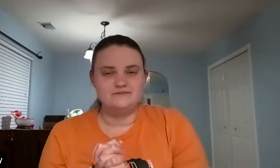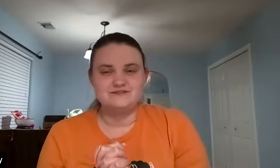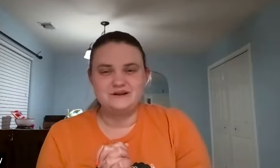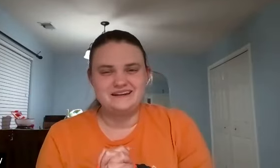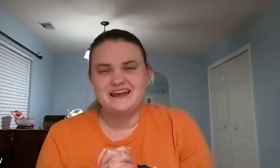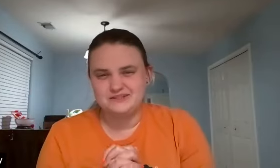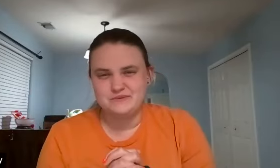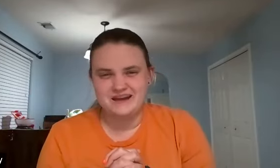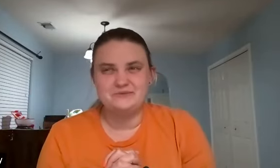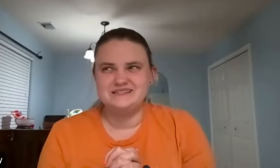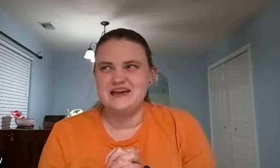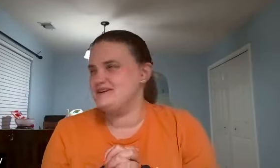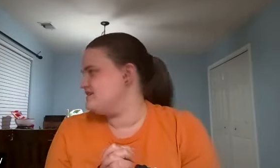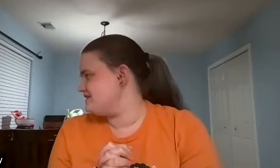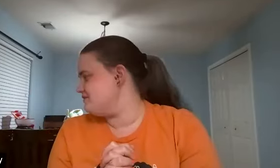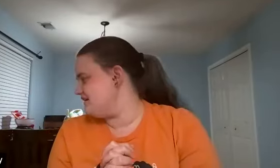it's raining, not too bad here, but it's heavy enough that I'm like,